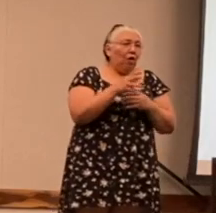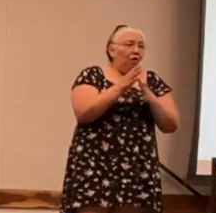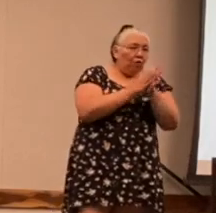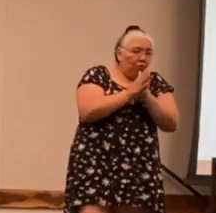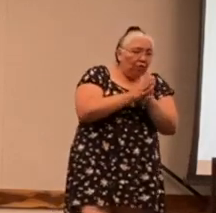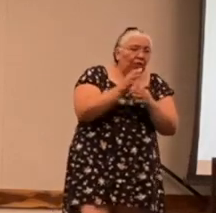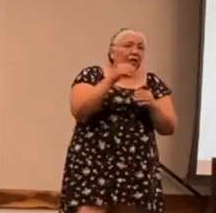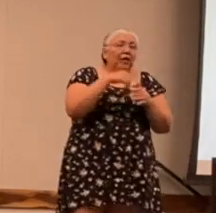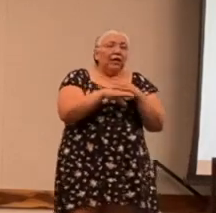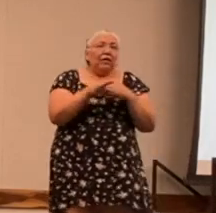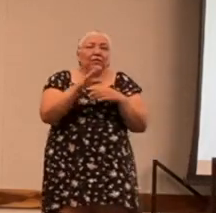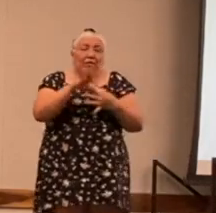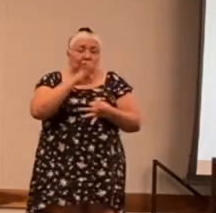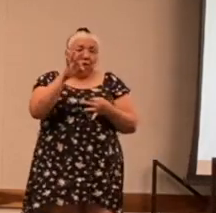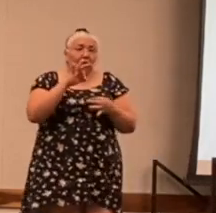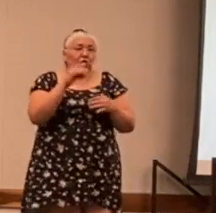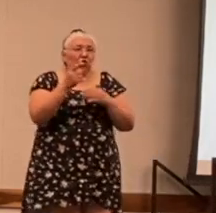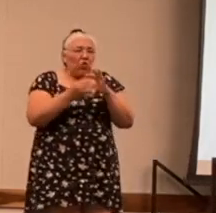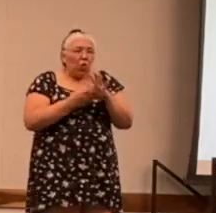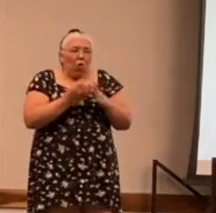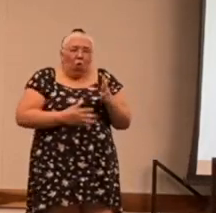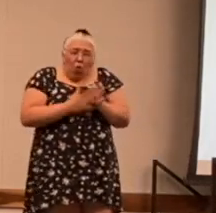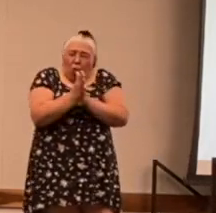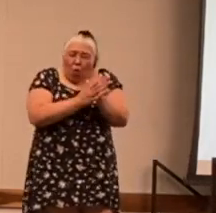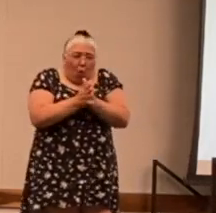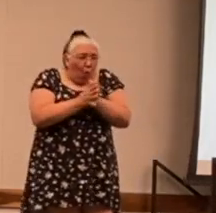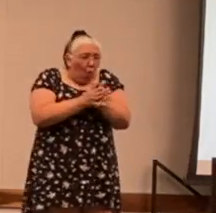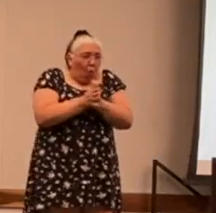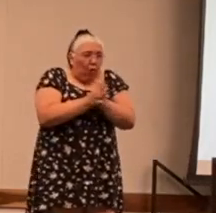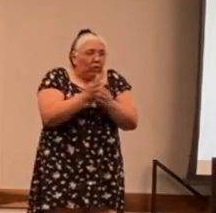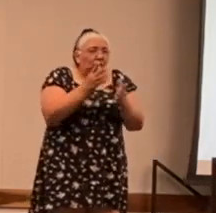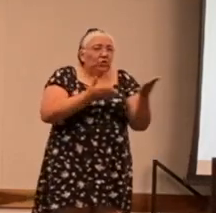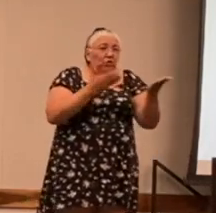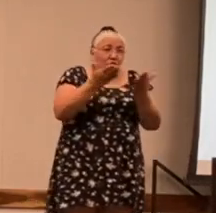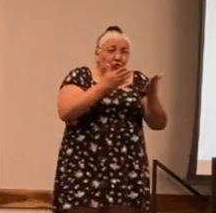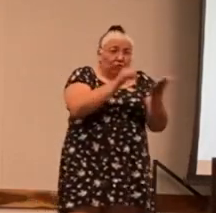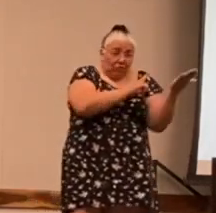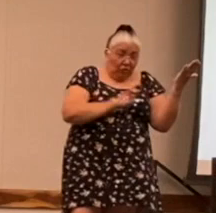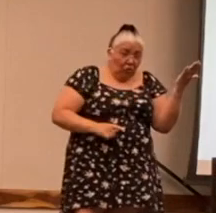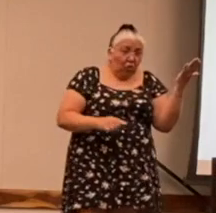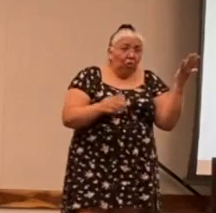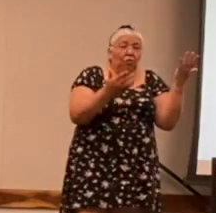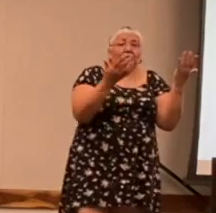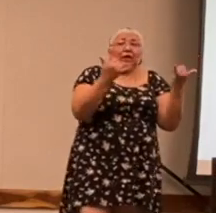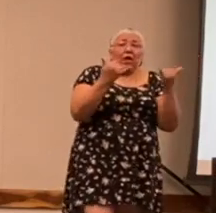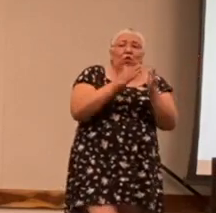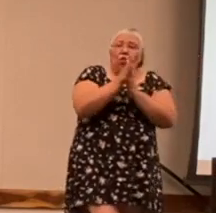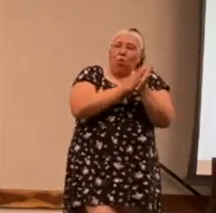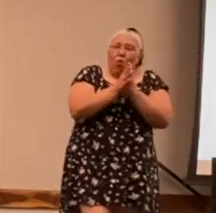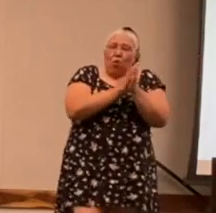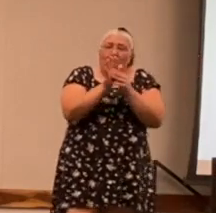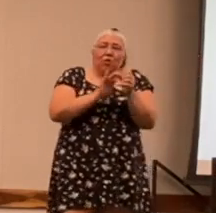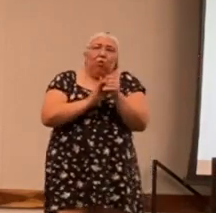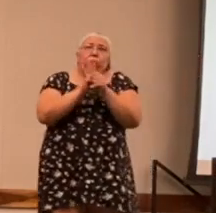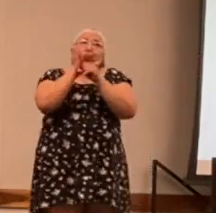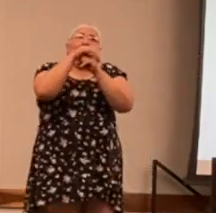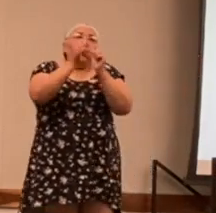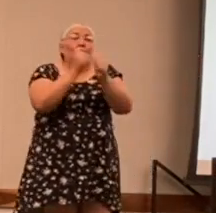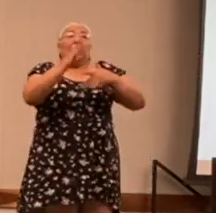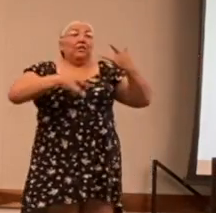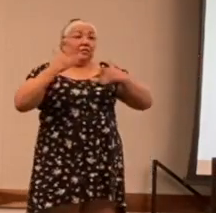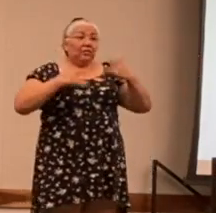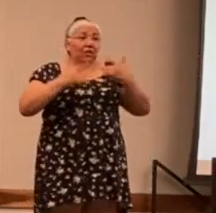for the kingdom of God, right? You're fired up to serve the Lord. You're boiling over with